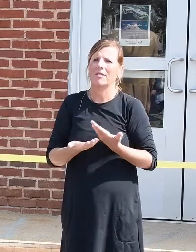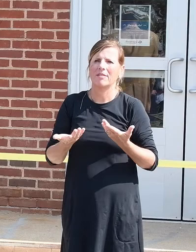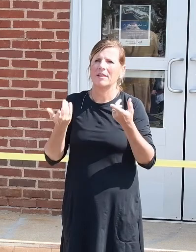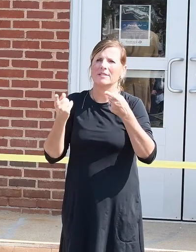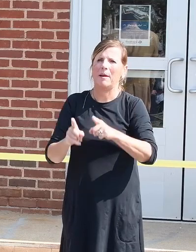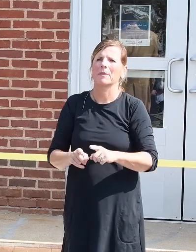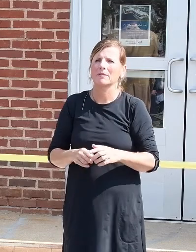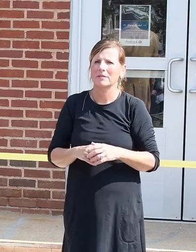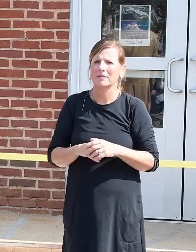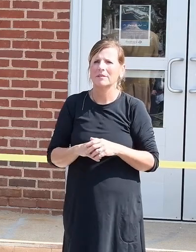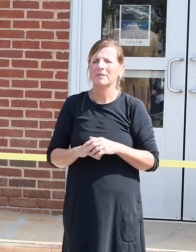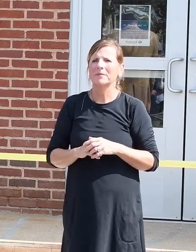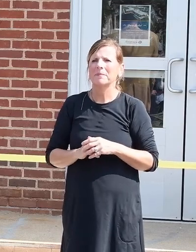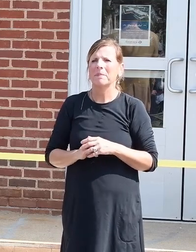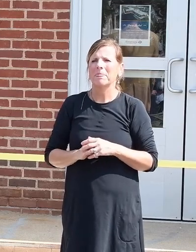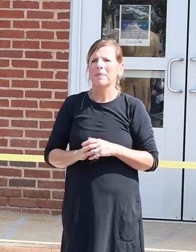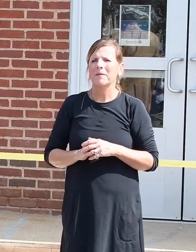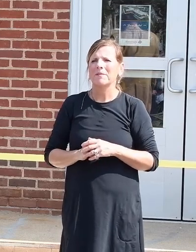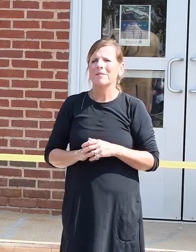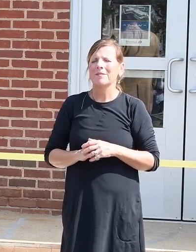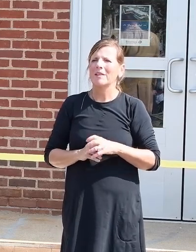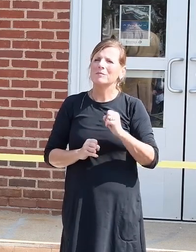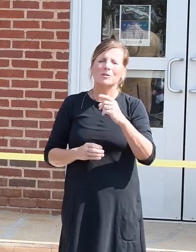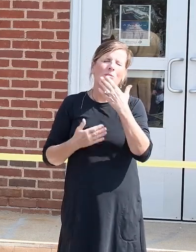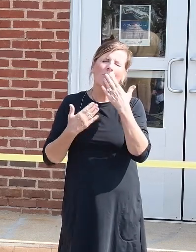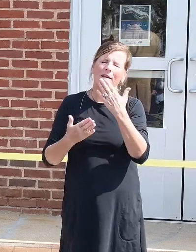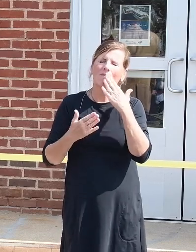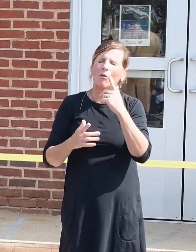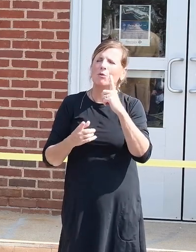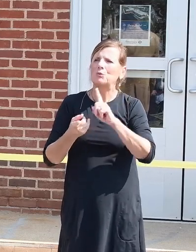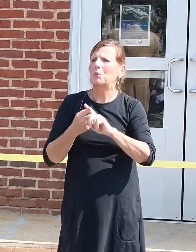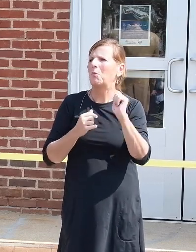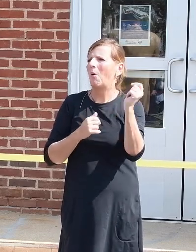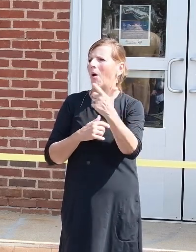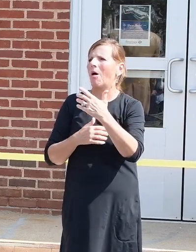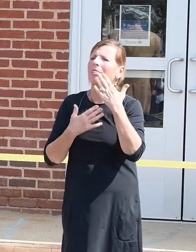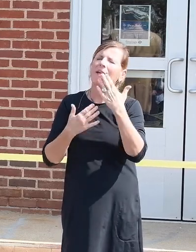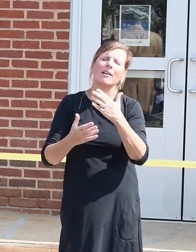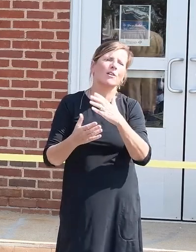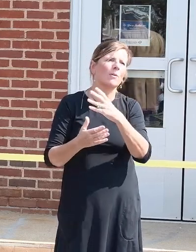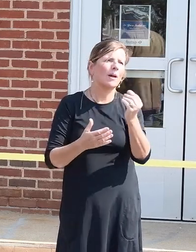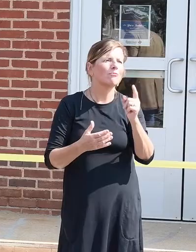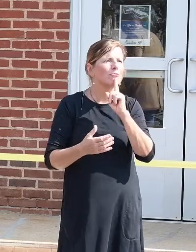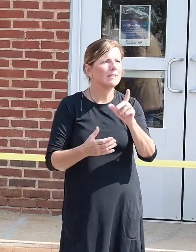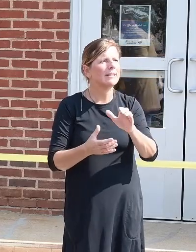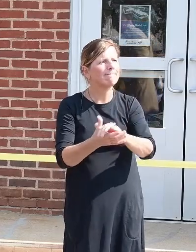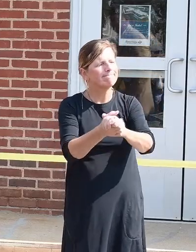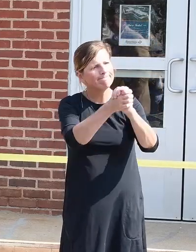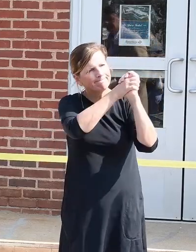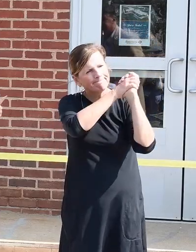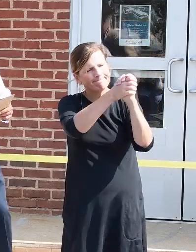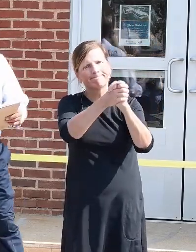has happened. Just so grateful to everyone. Thank you all. Congratulations.